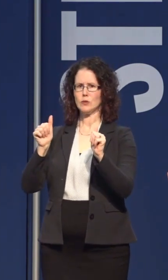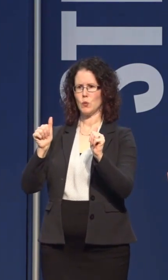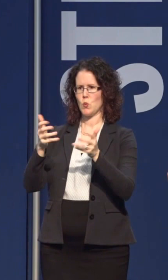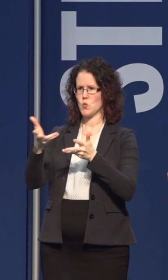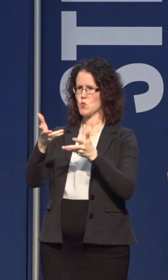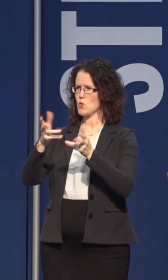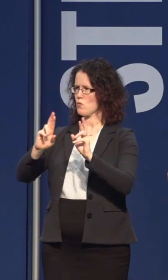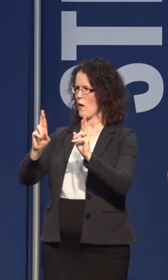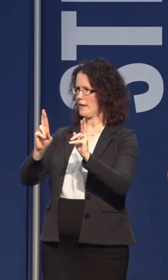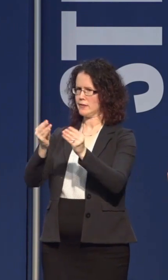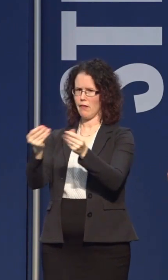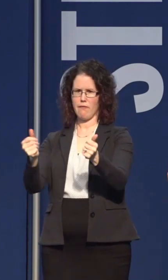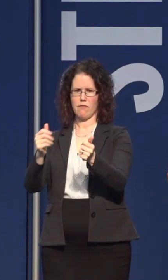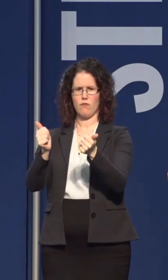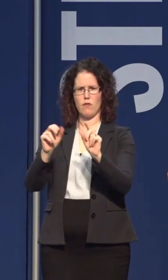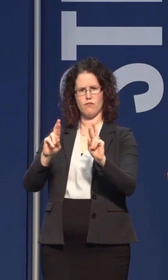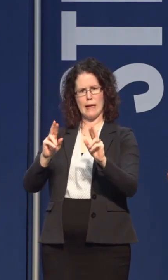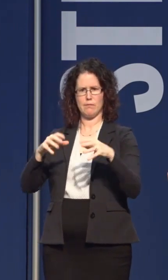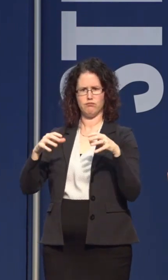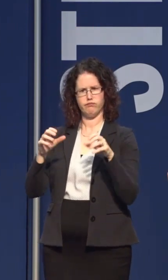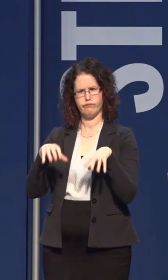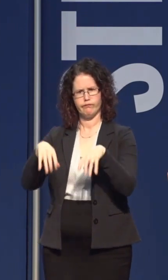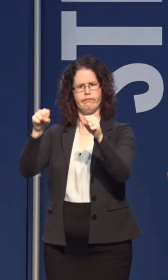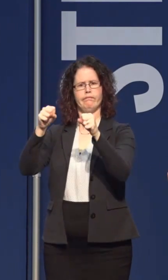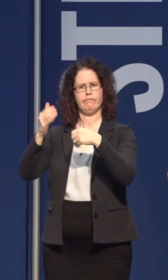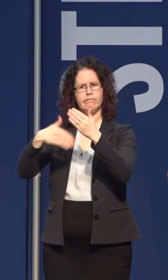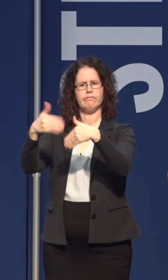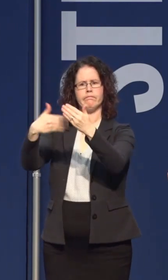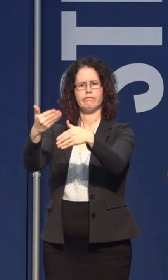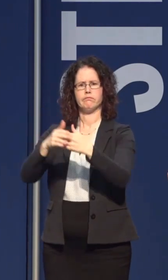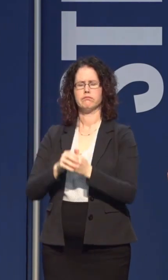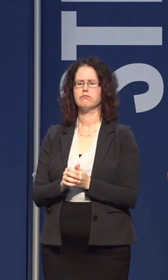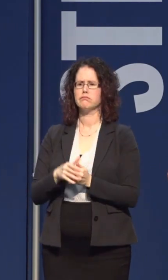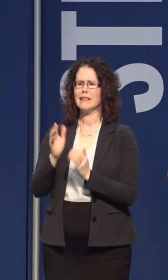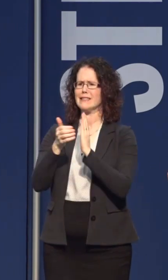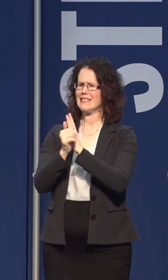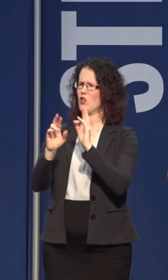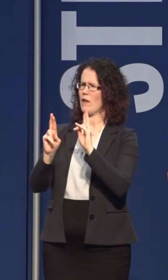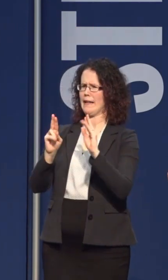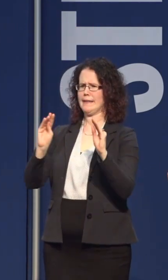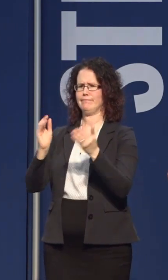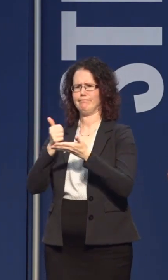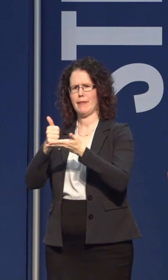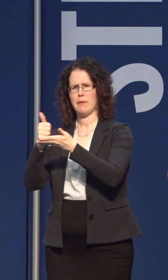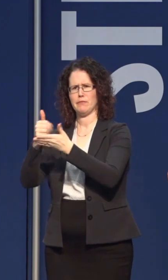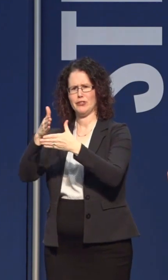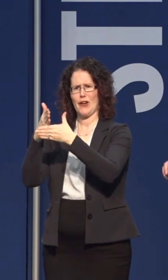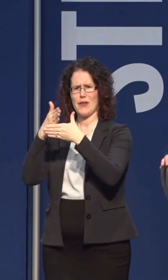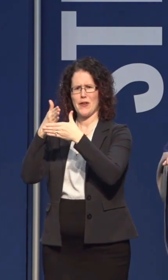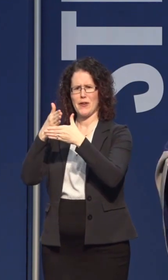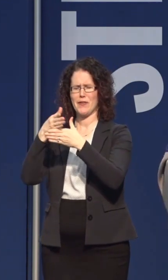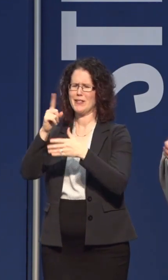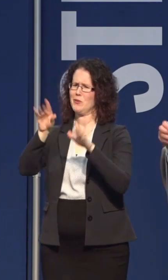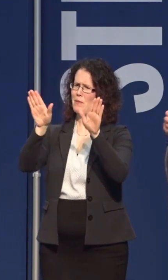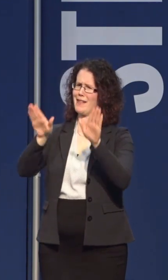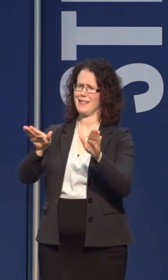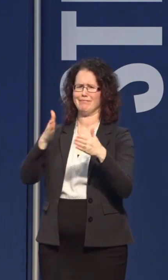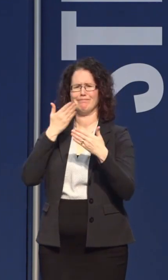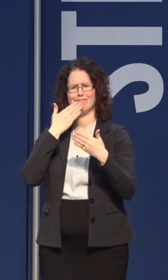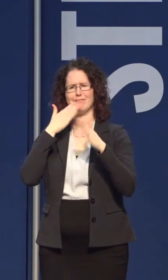gifts and the abilities that you have. Again, congratulations. Thank you for choosing NSCC, and you guys rock. Great job.